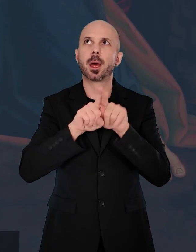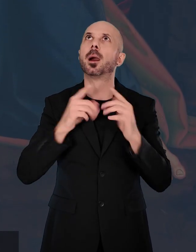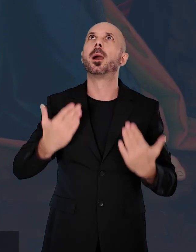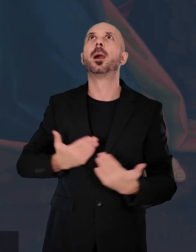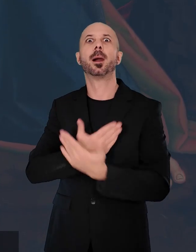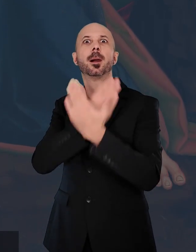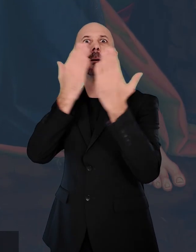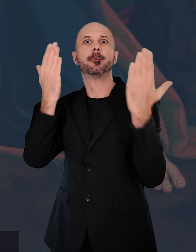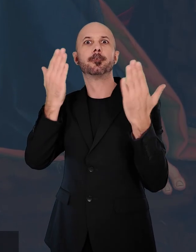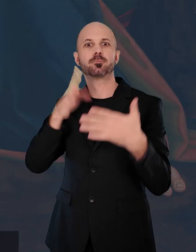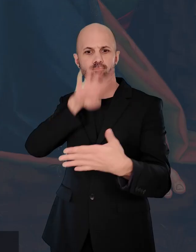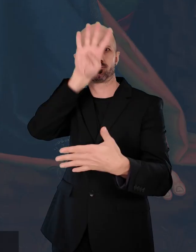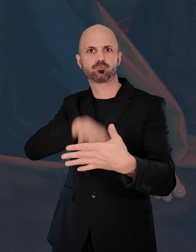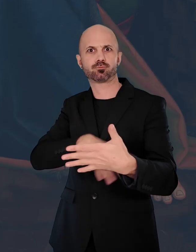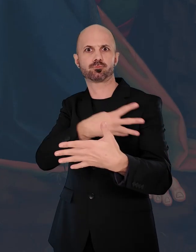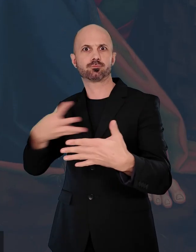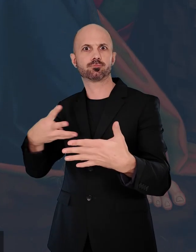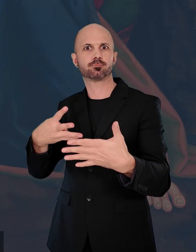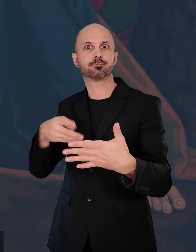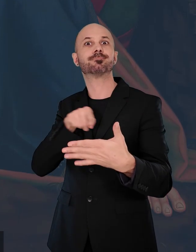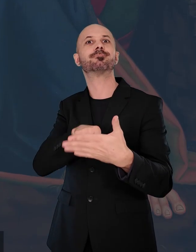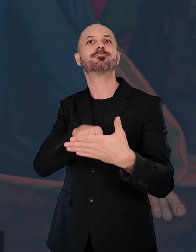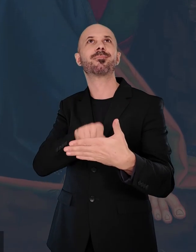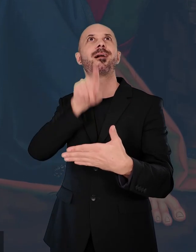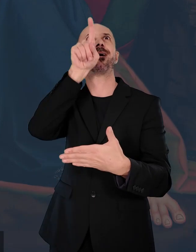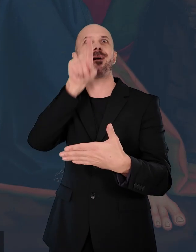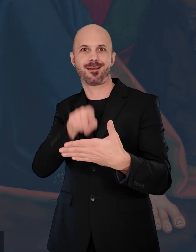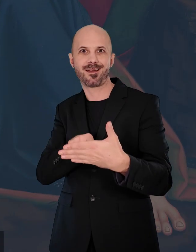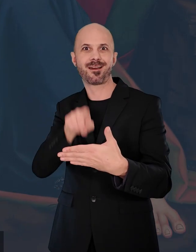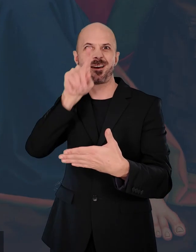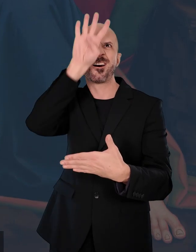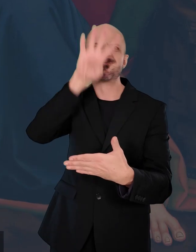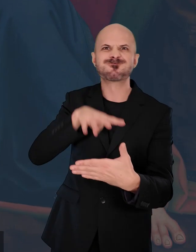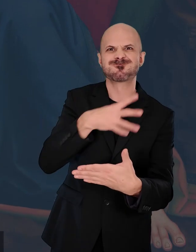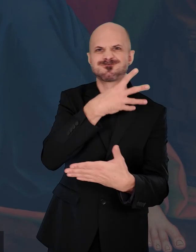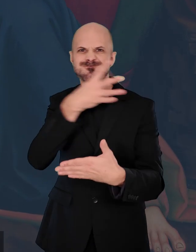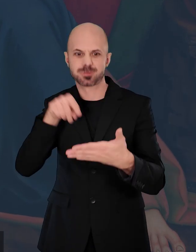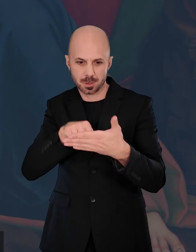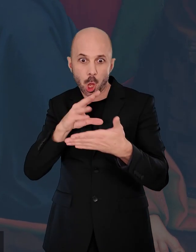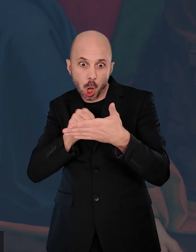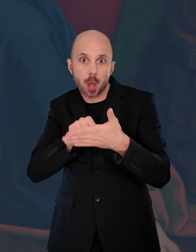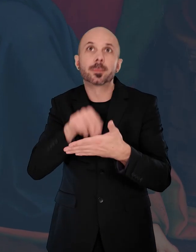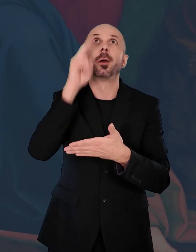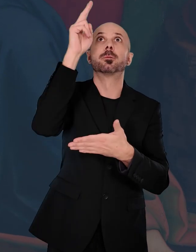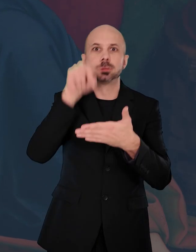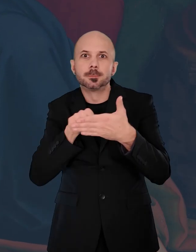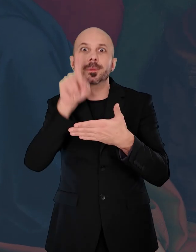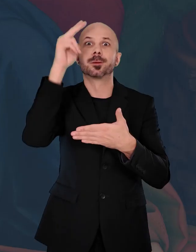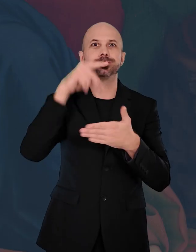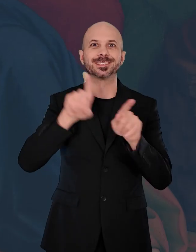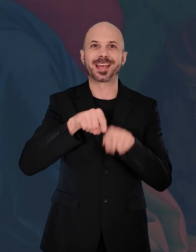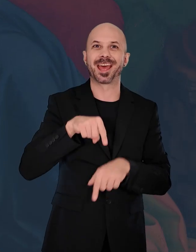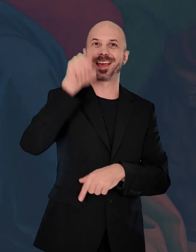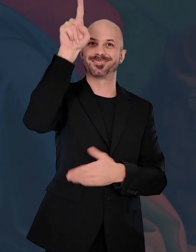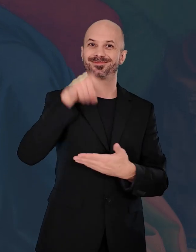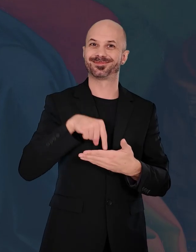Beaux-Arts in Lille, France, with a grid required to transfer it to the surface of the much